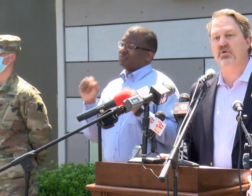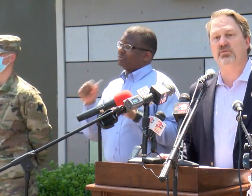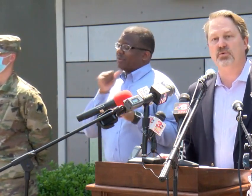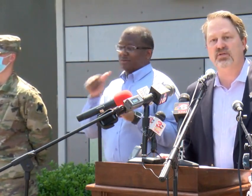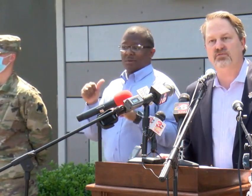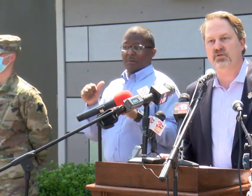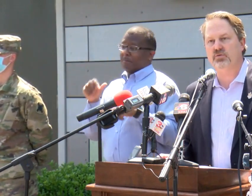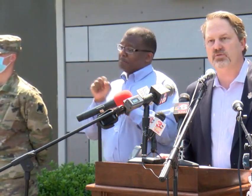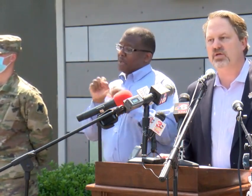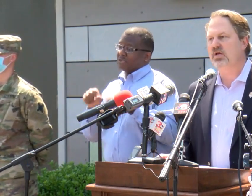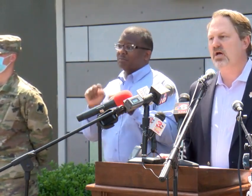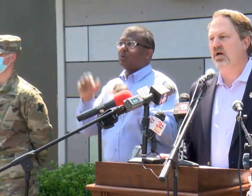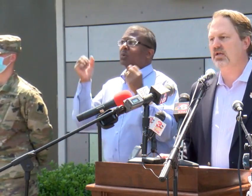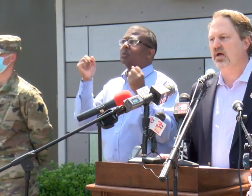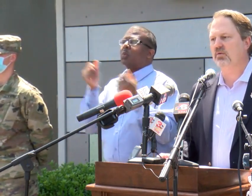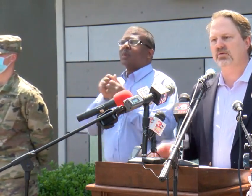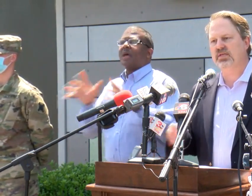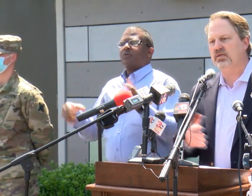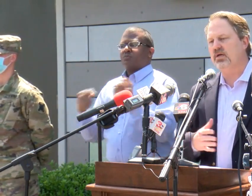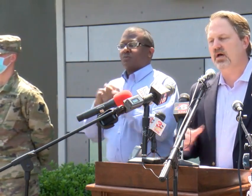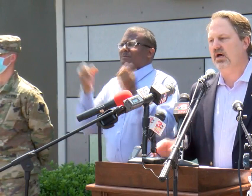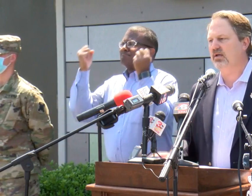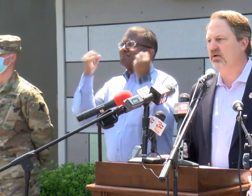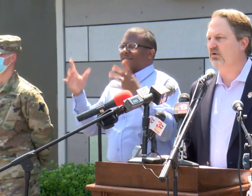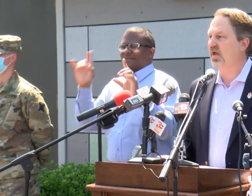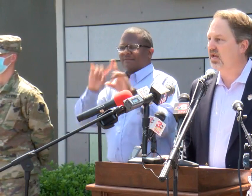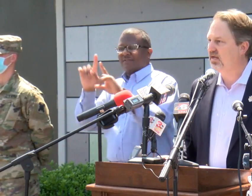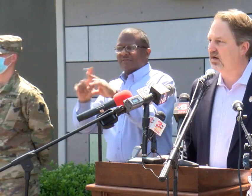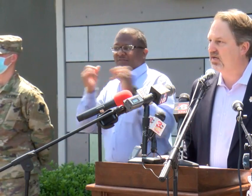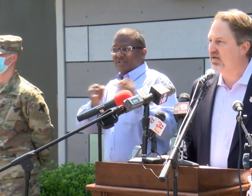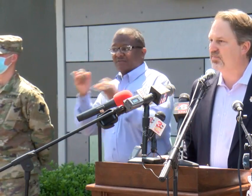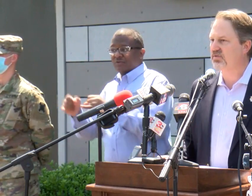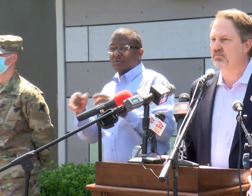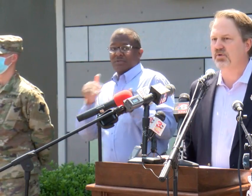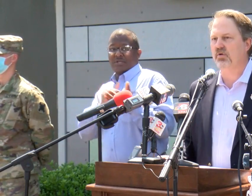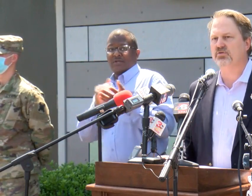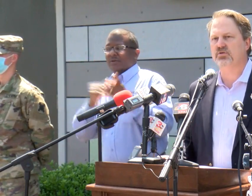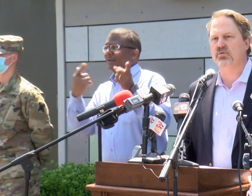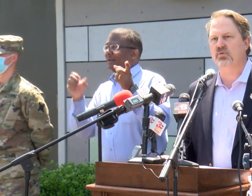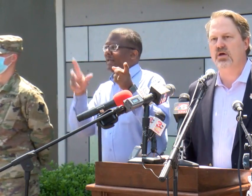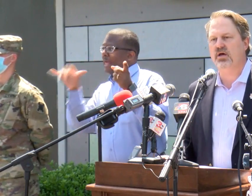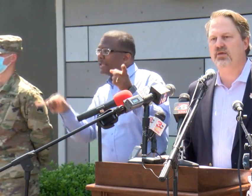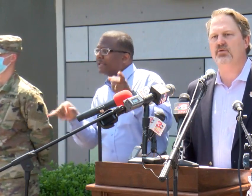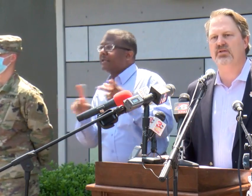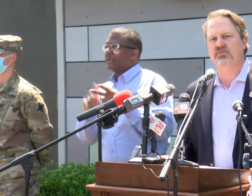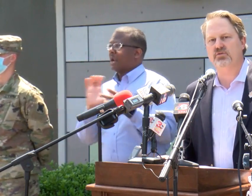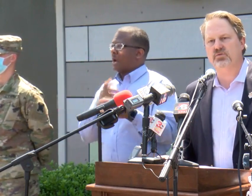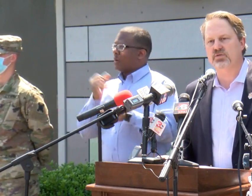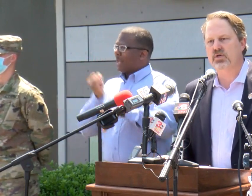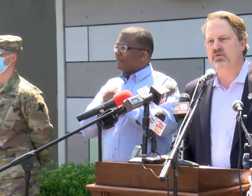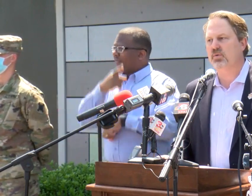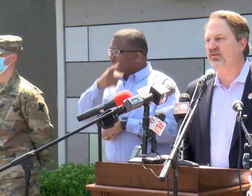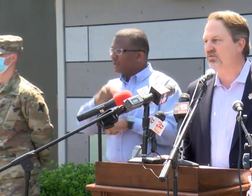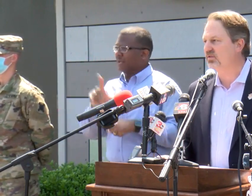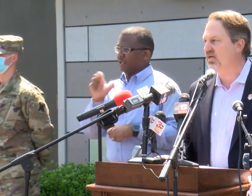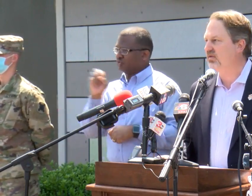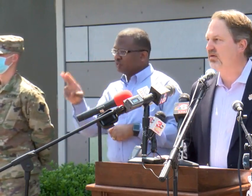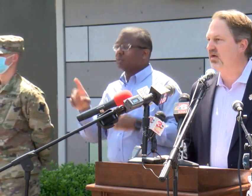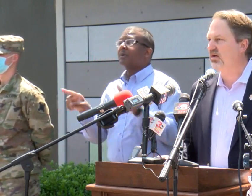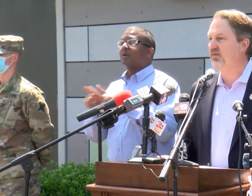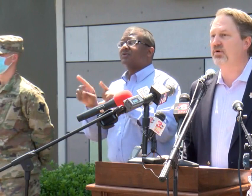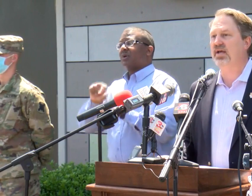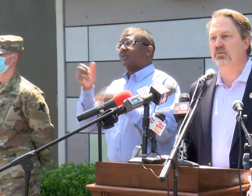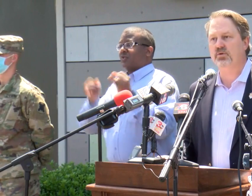without multiple individuals, not only Dr. Ghali at our campus, but also other individuals throughout the